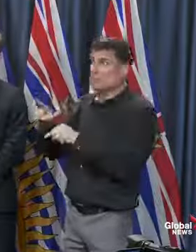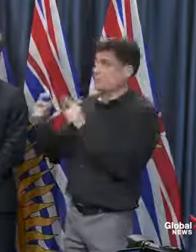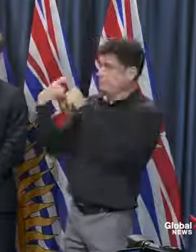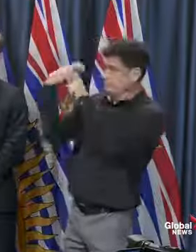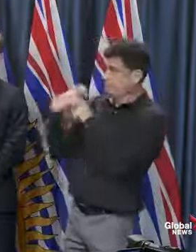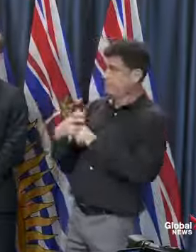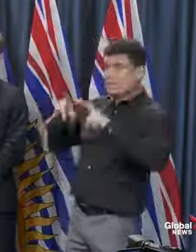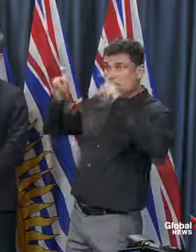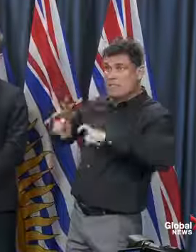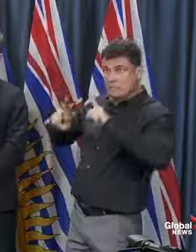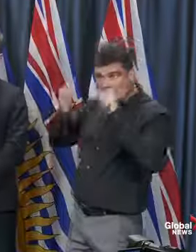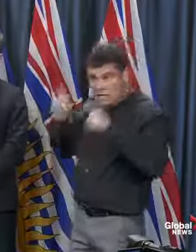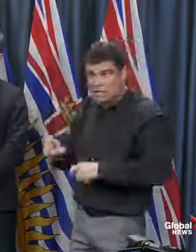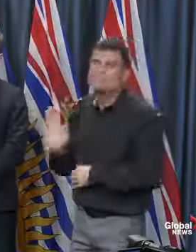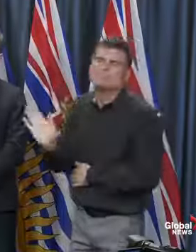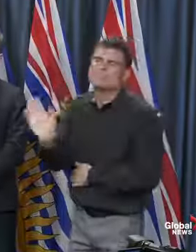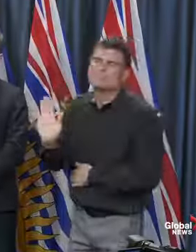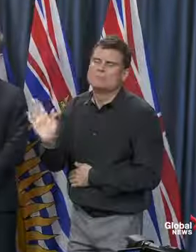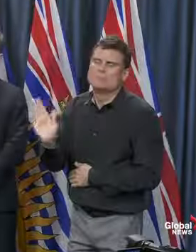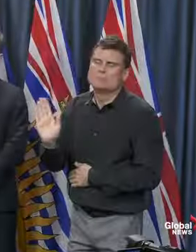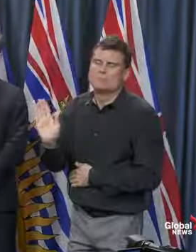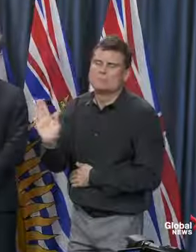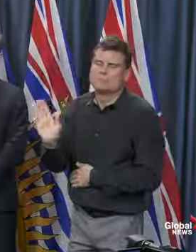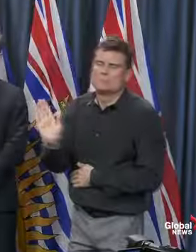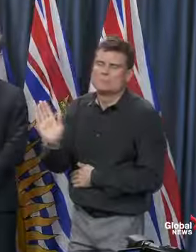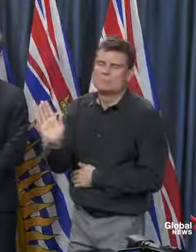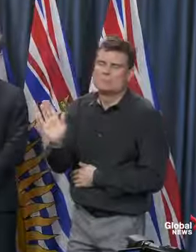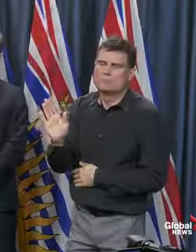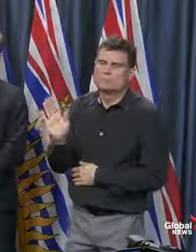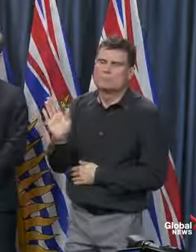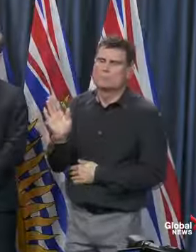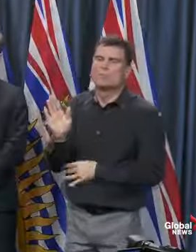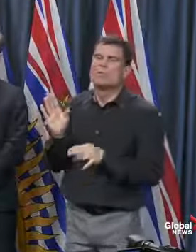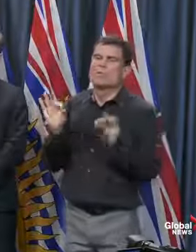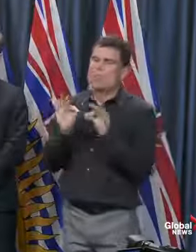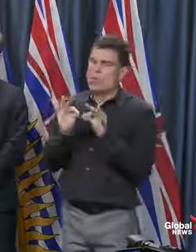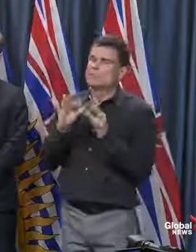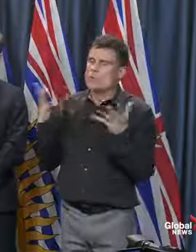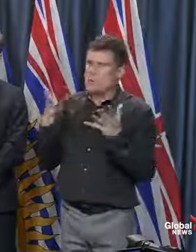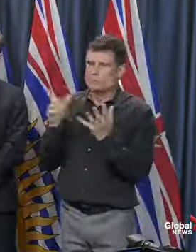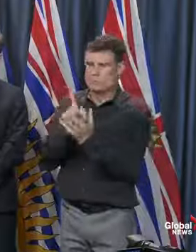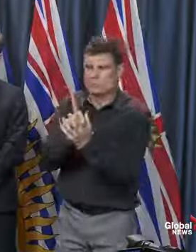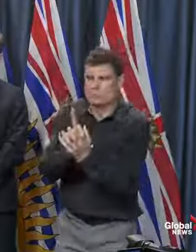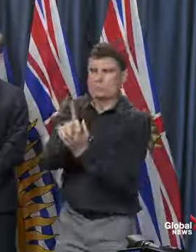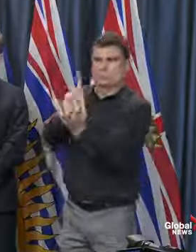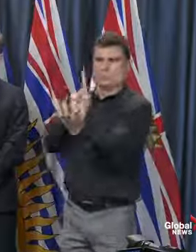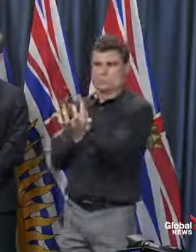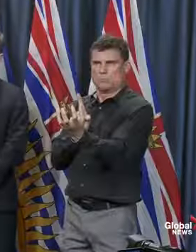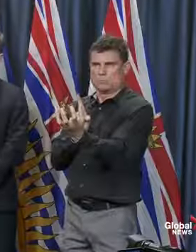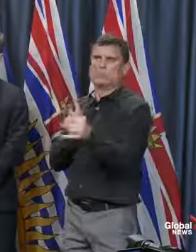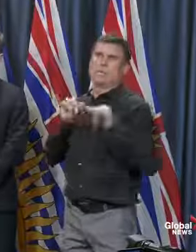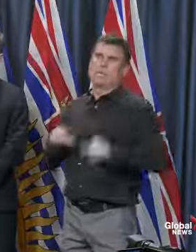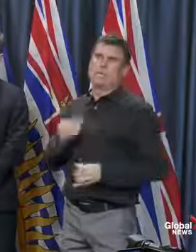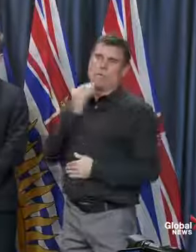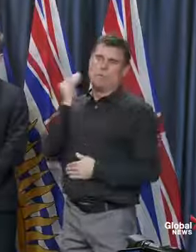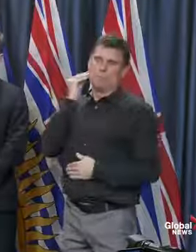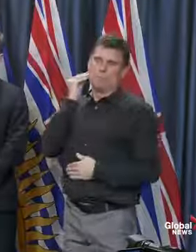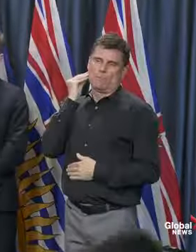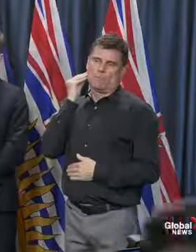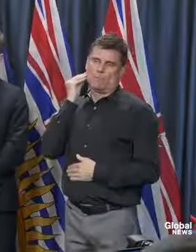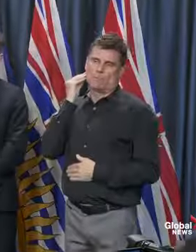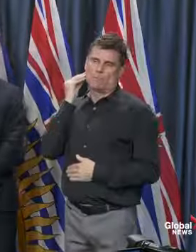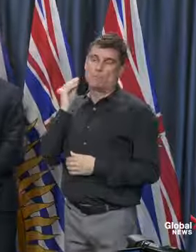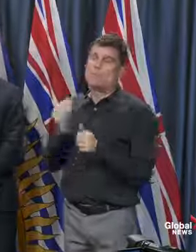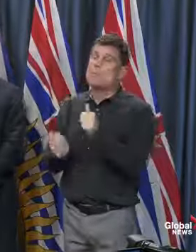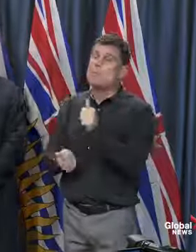away, and most people will get better. They will have very mild illness, they'll get better, and that's fine. They don't need to come into the healthcare system.